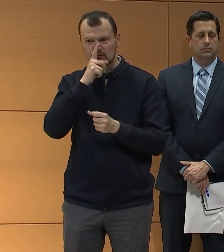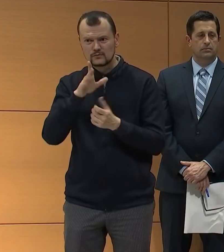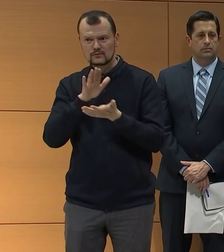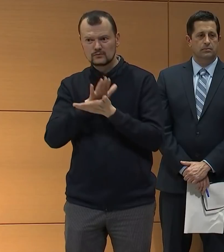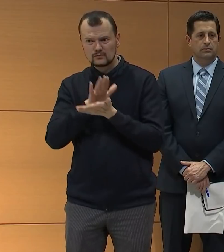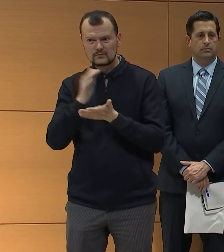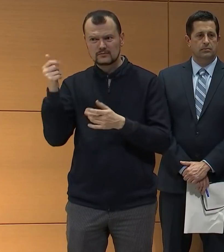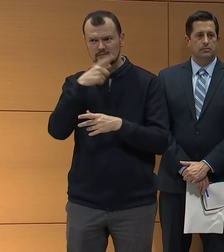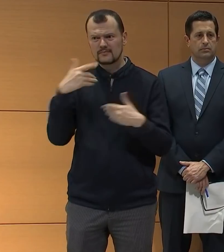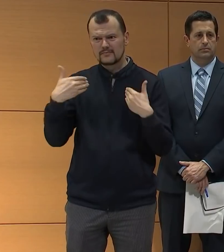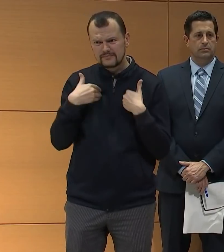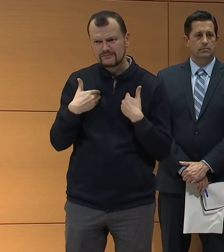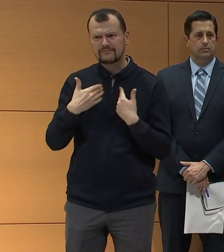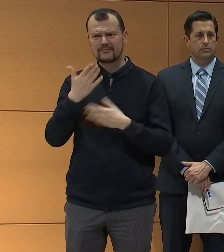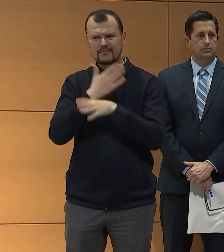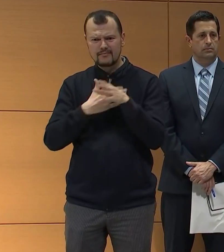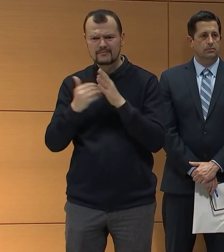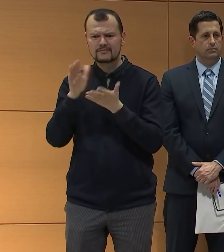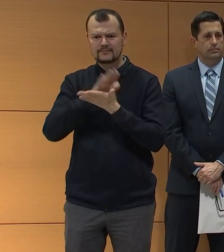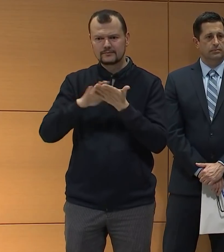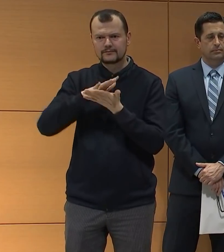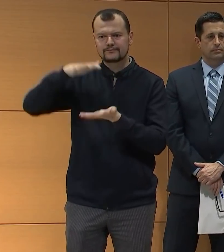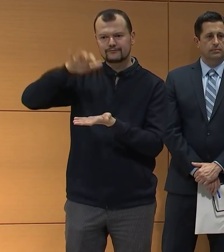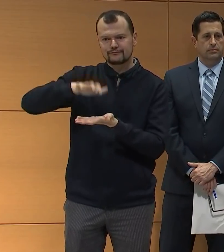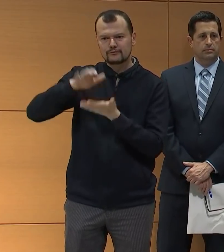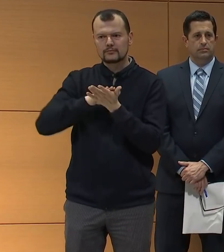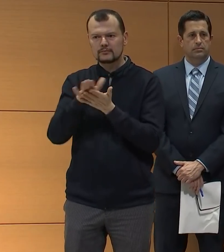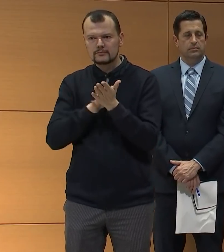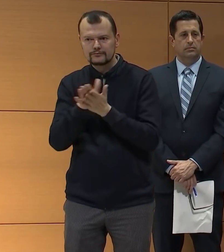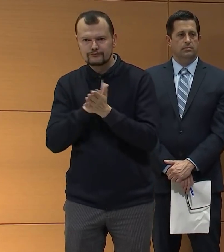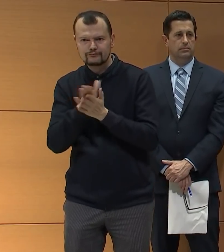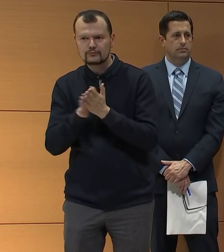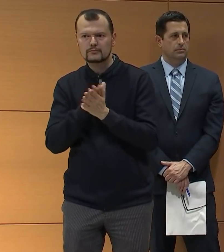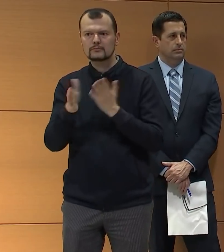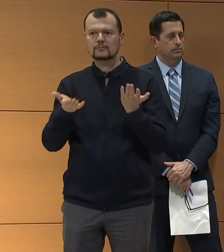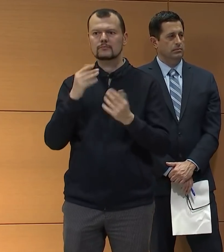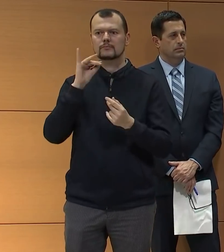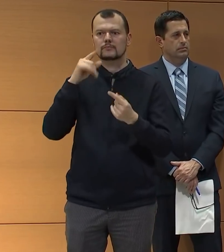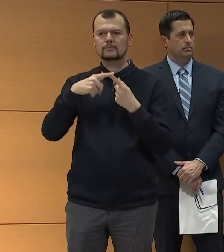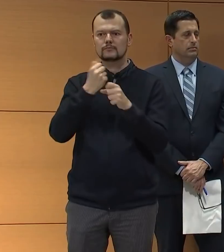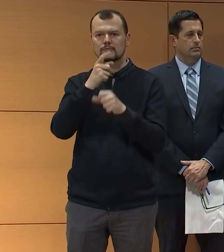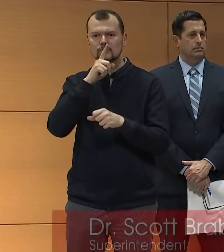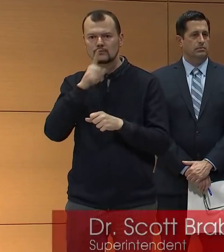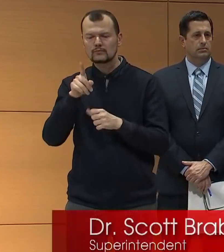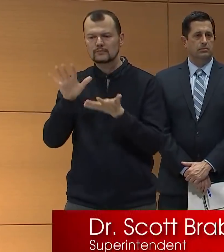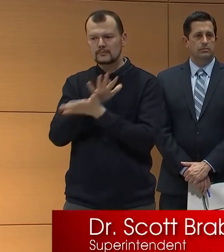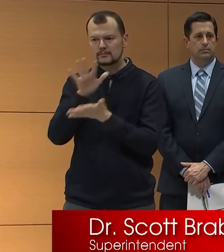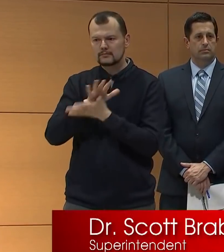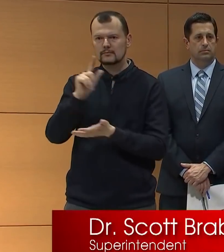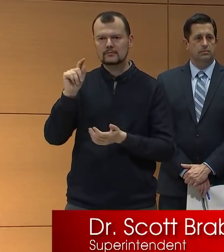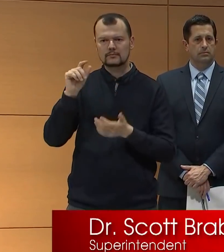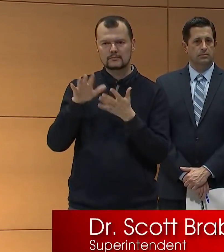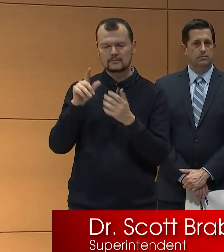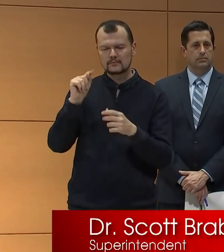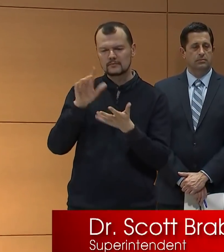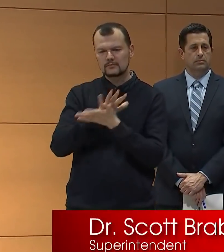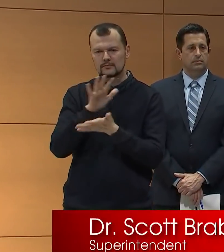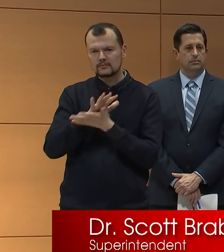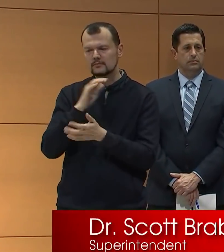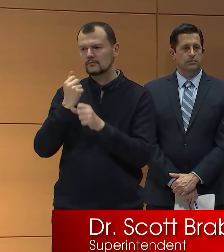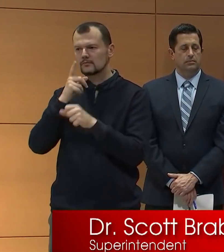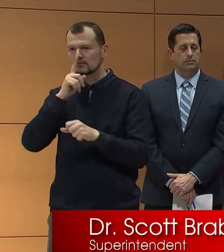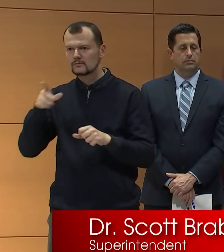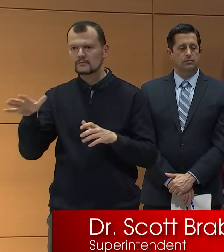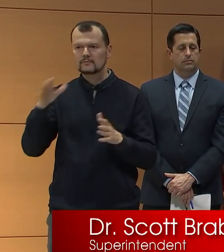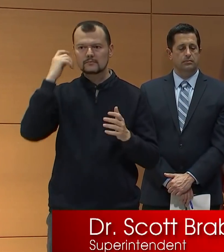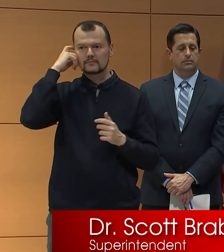hand sanitizer and access to paper towels? Yes, they do. They have complete access to hand sanitizer, paper towels,